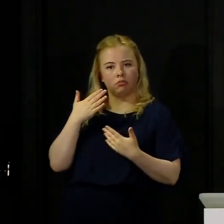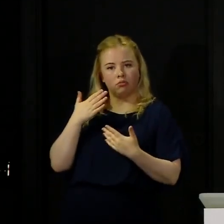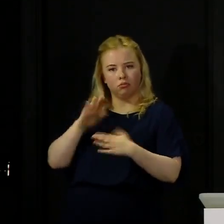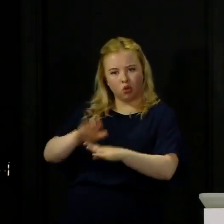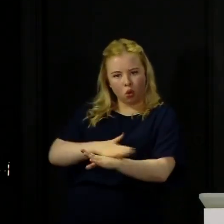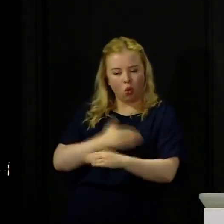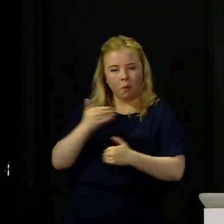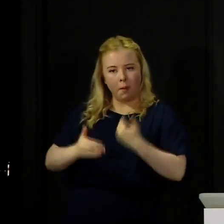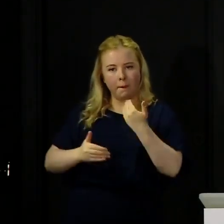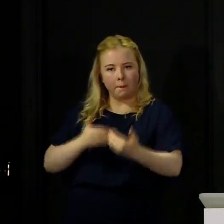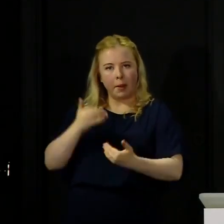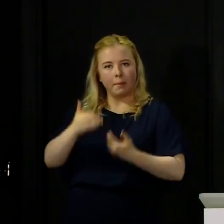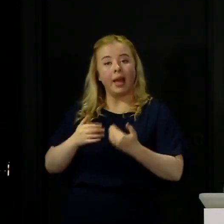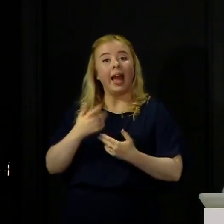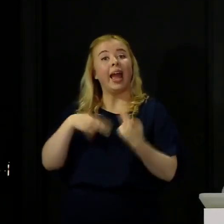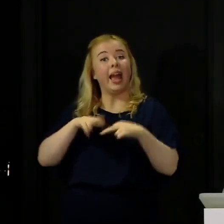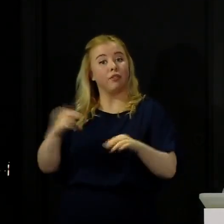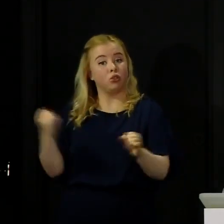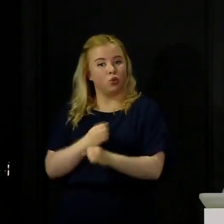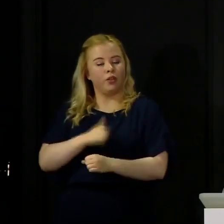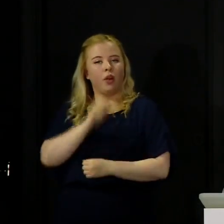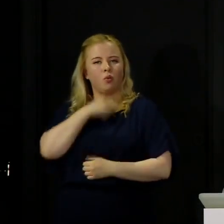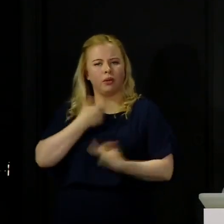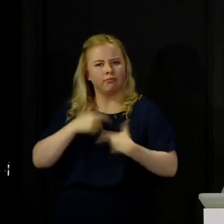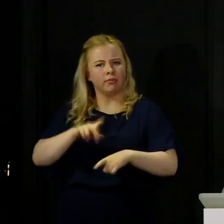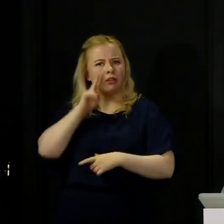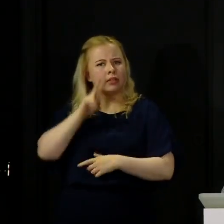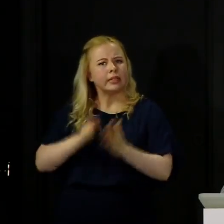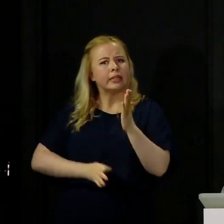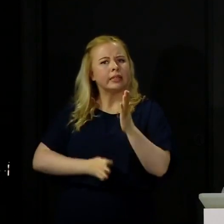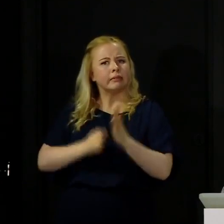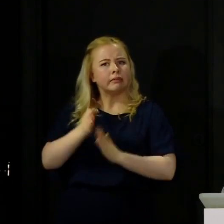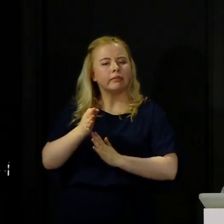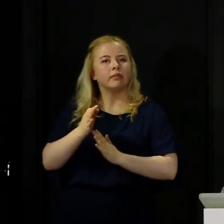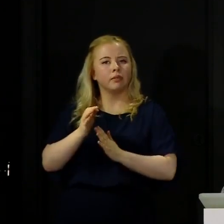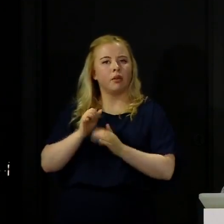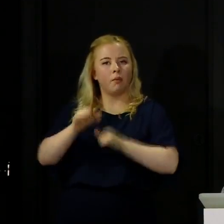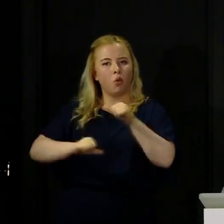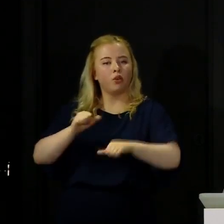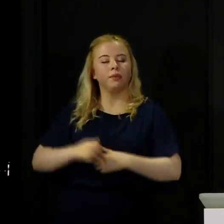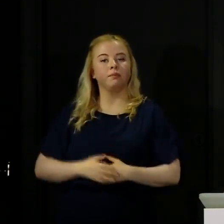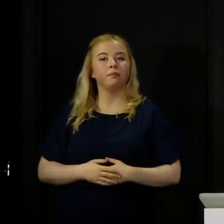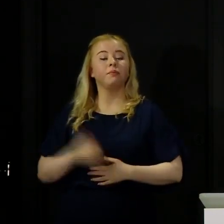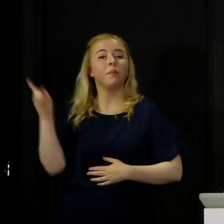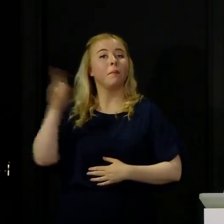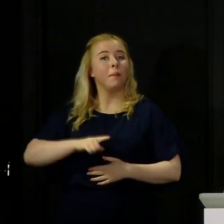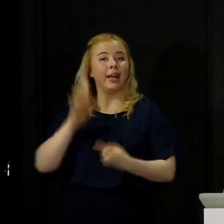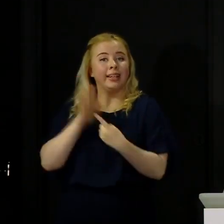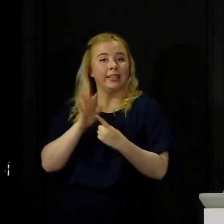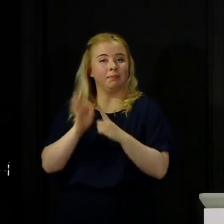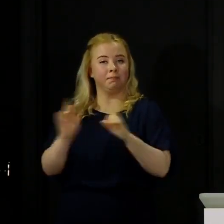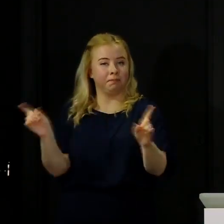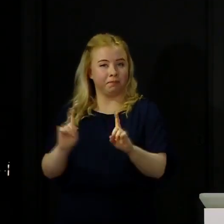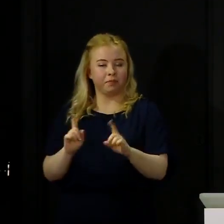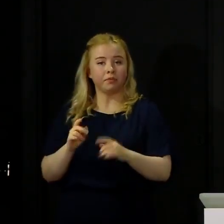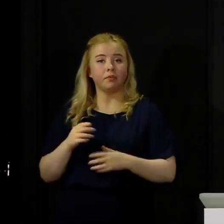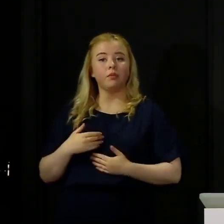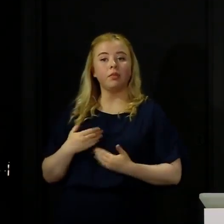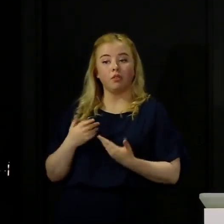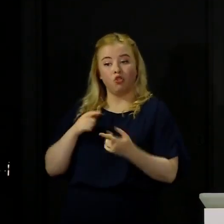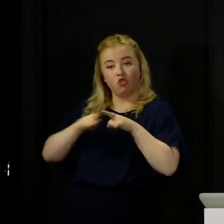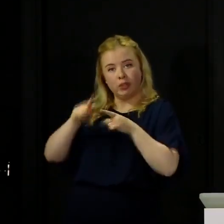and if we do that, we will continue to see the progress. And I come back to a key point, I suppose, about trade-offs here. The more we